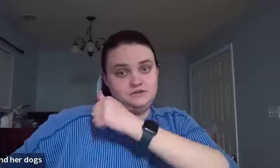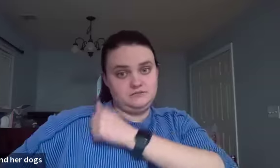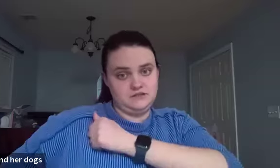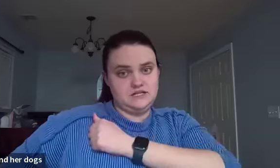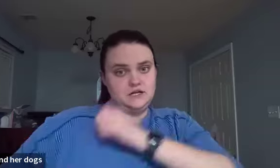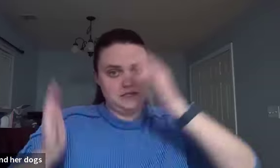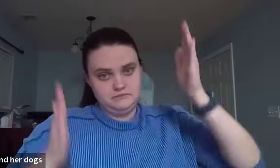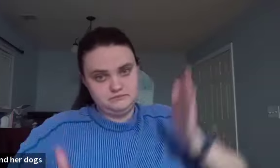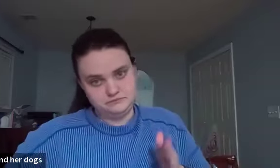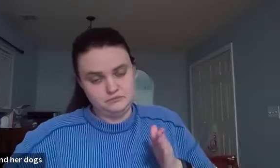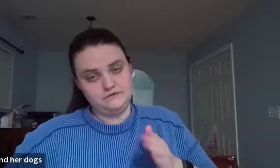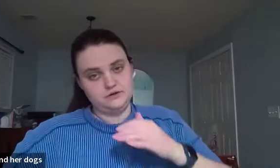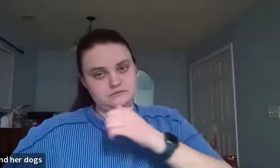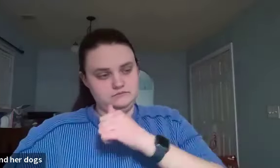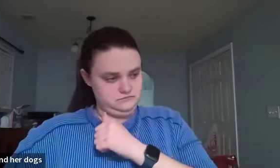you do military. Well, if you're